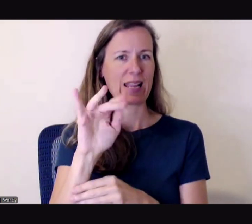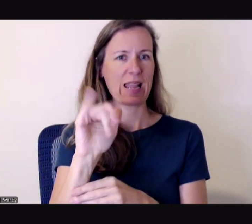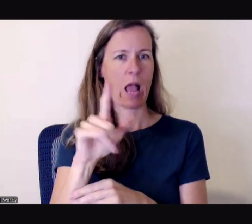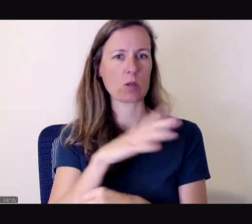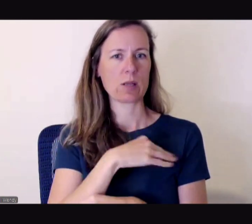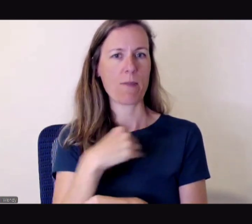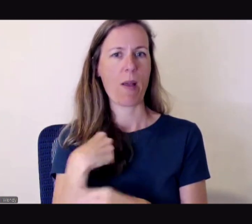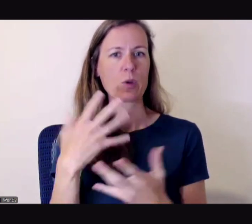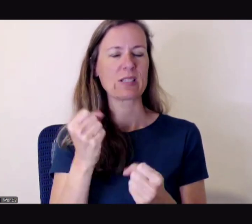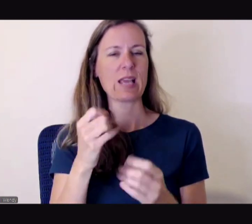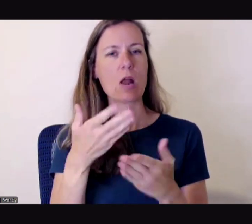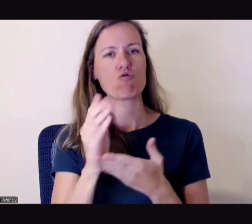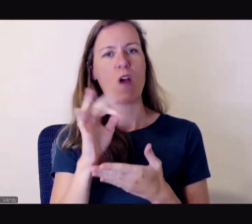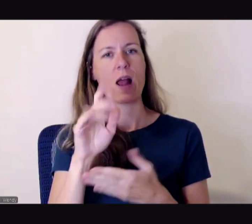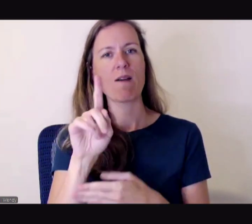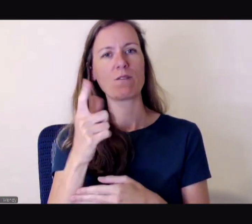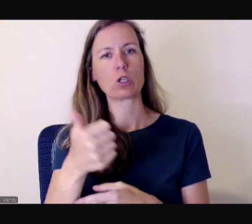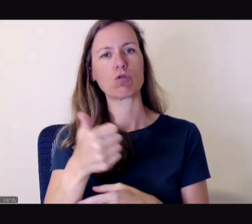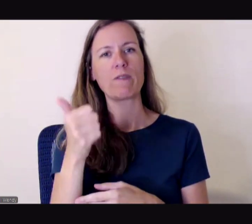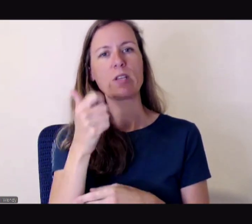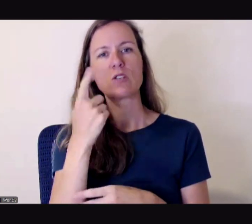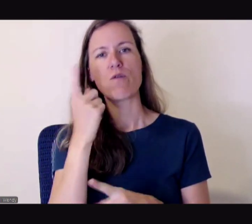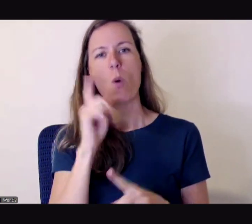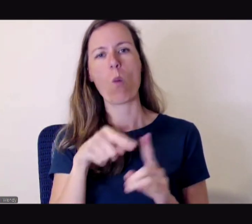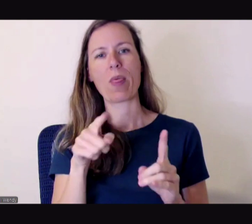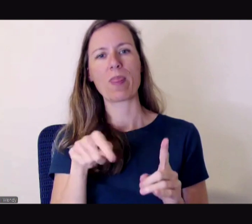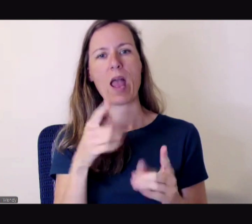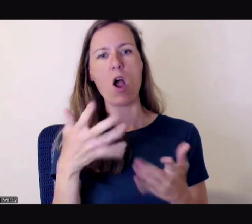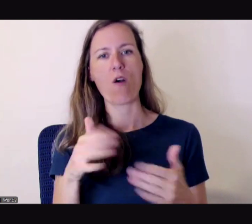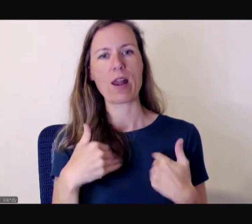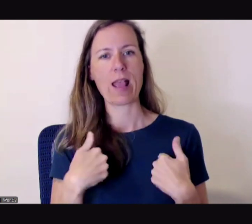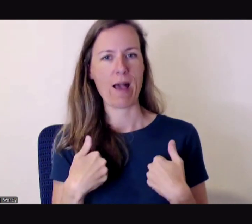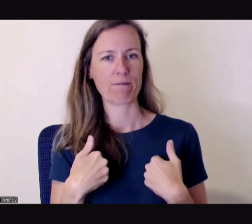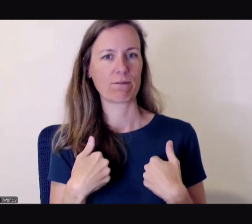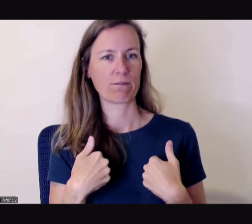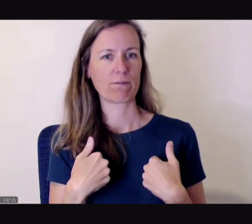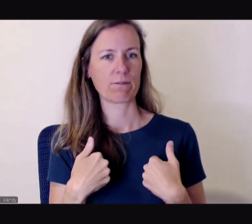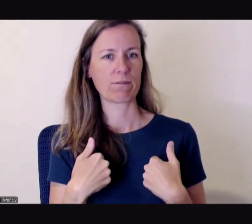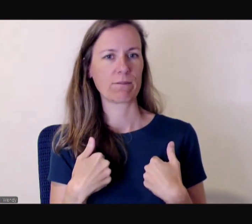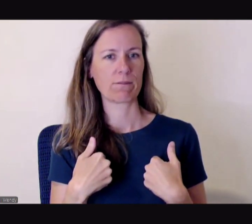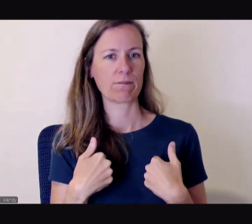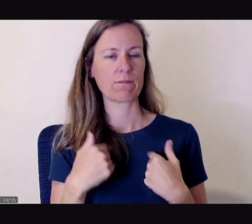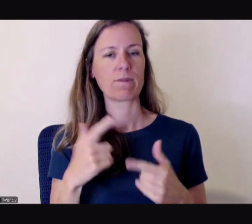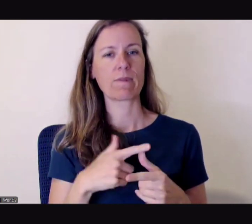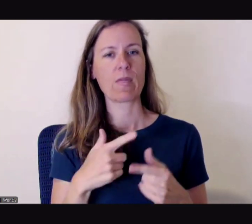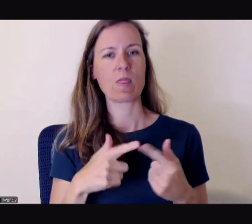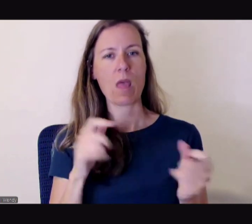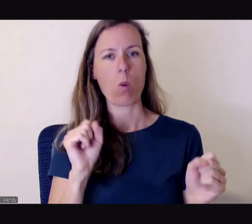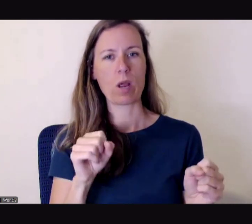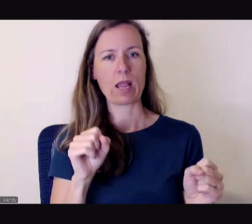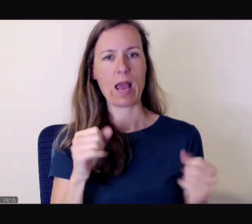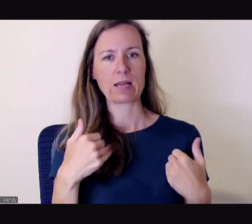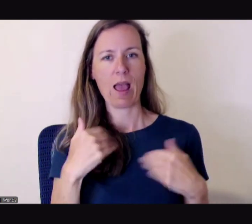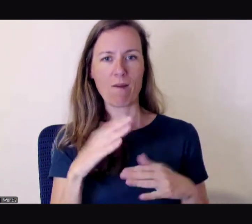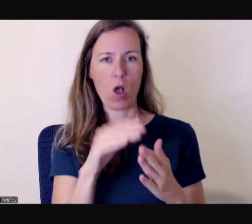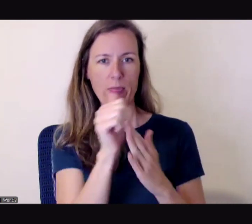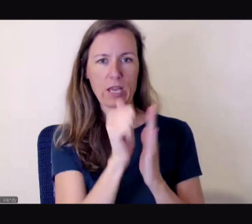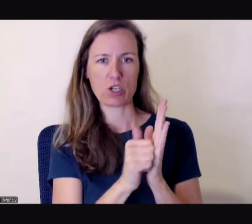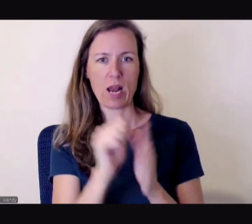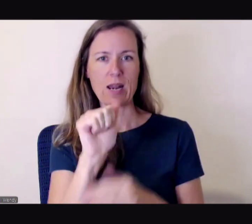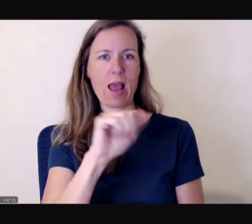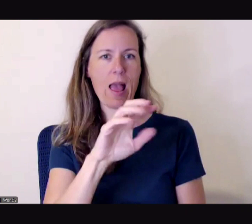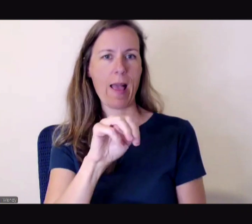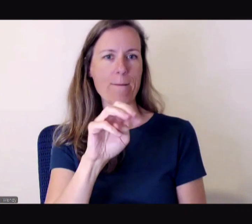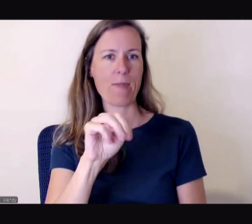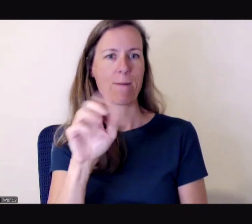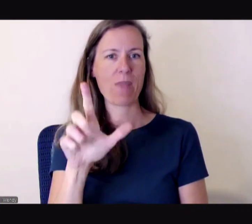that. And then if we can just have on the agenda MML Summer Conference Coordination.